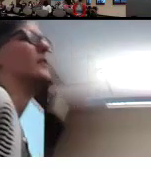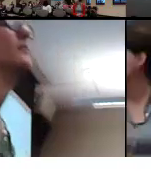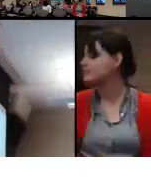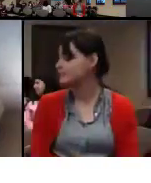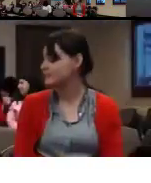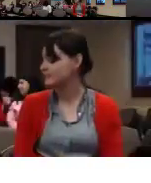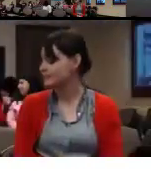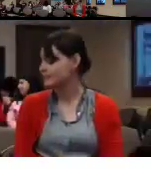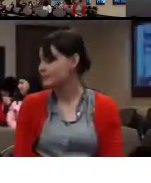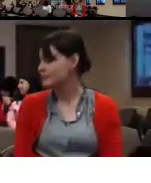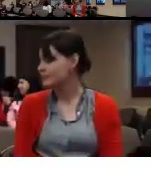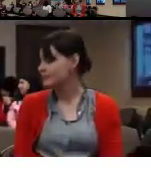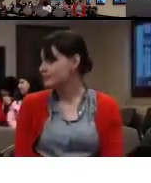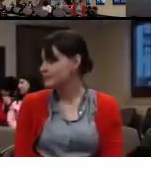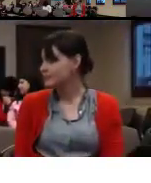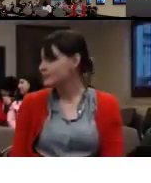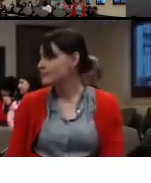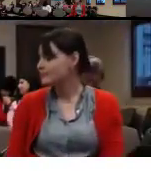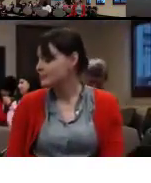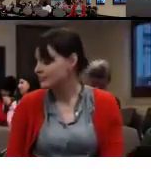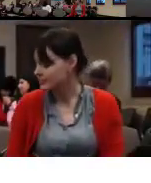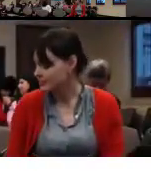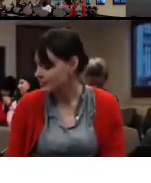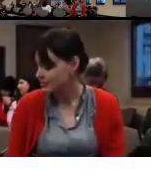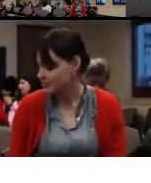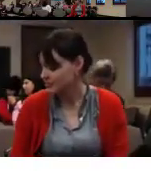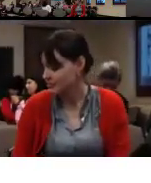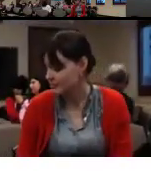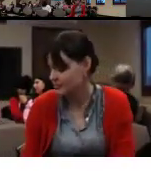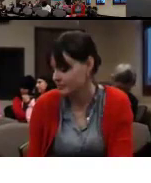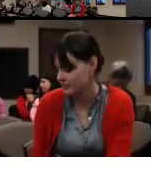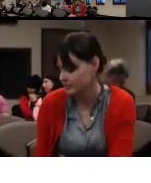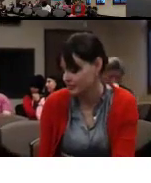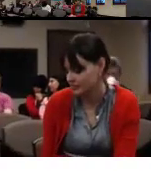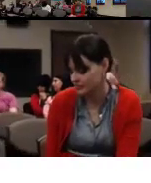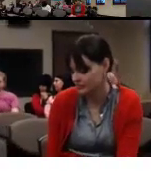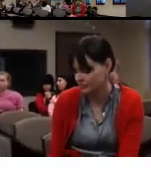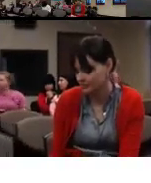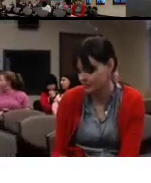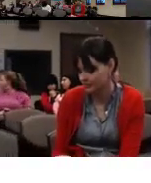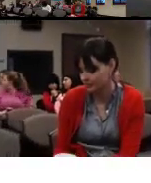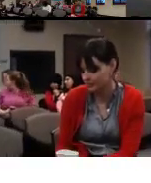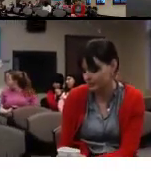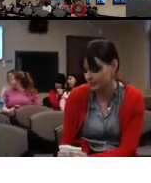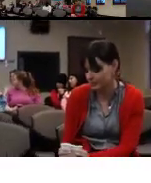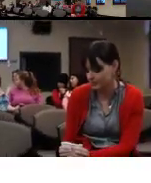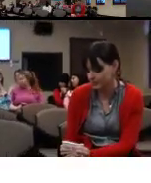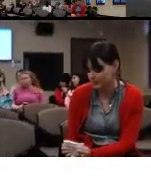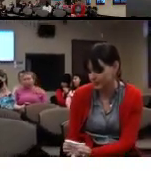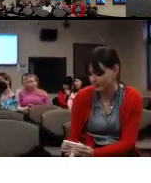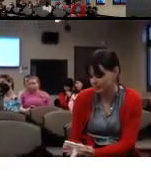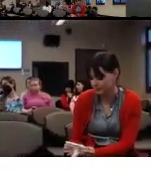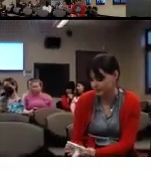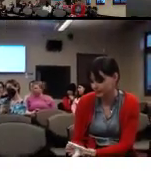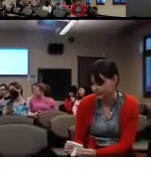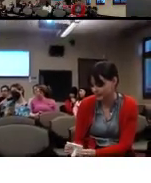clarification. So they were in, so some of them have been in Spanish speaking, English speaking communities.